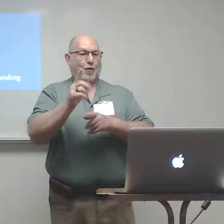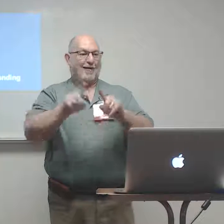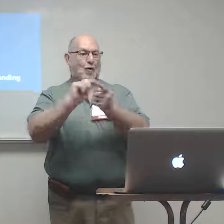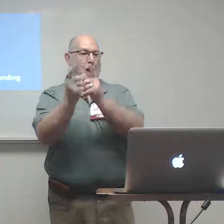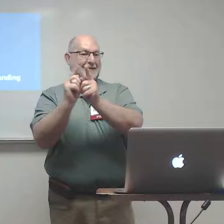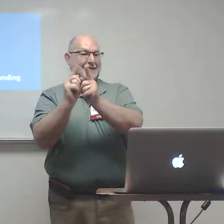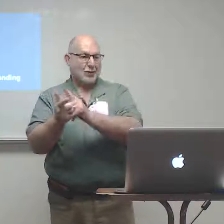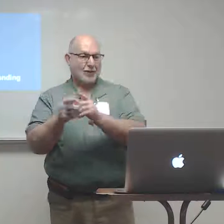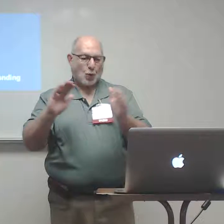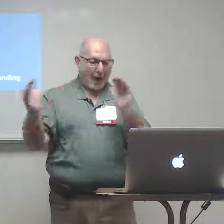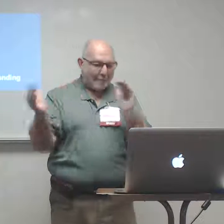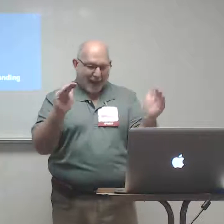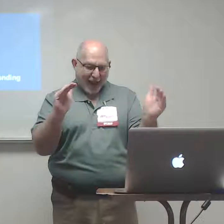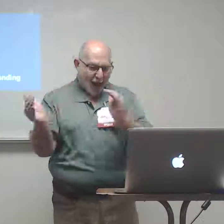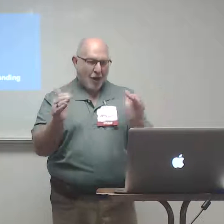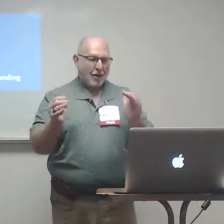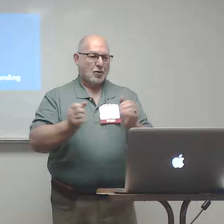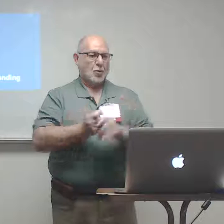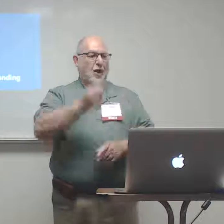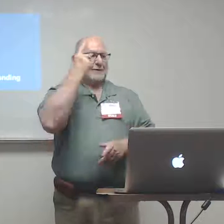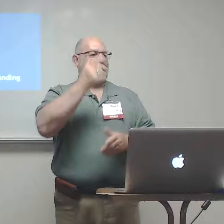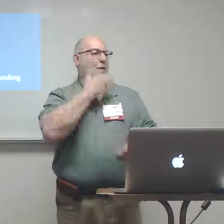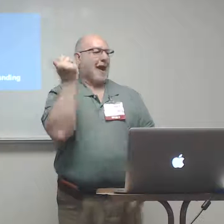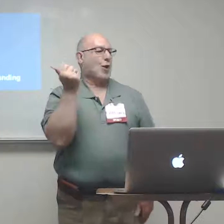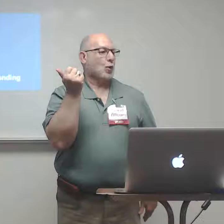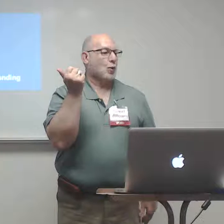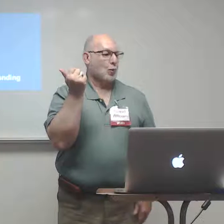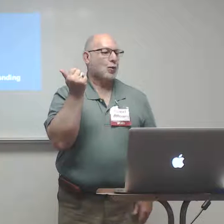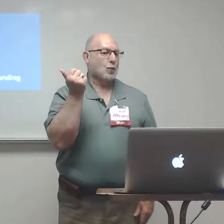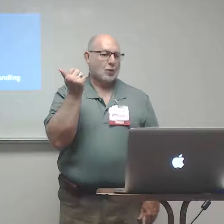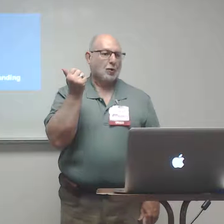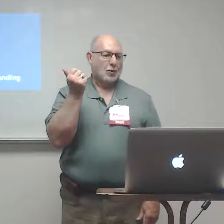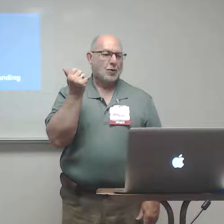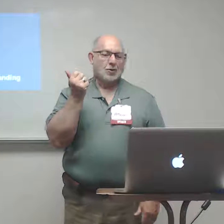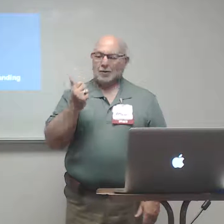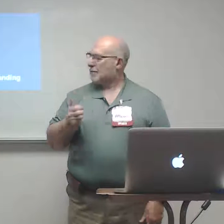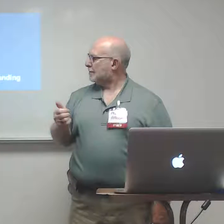different translations to compare, to understand better.